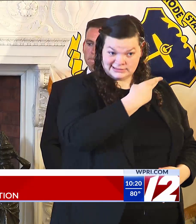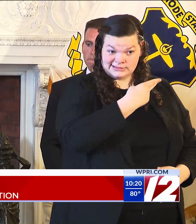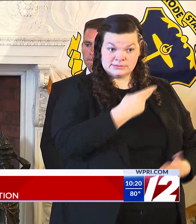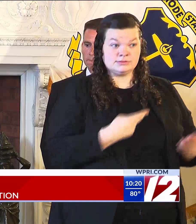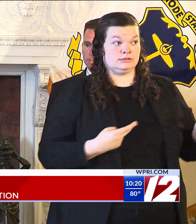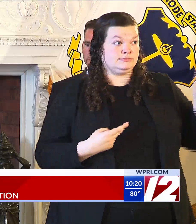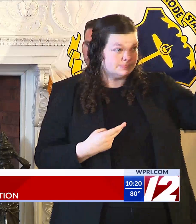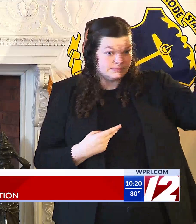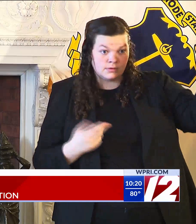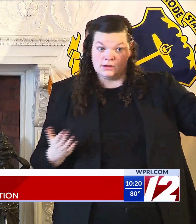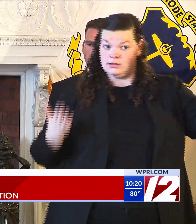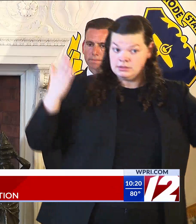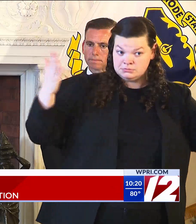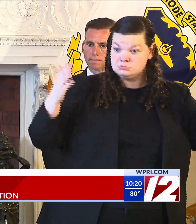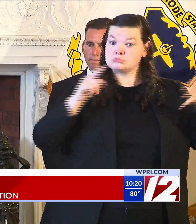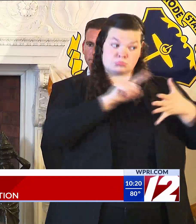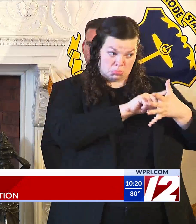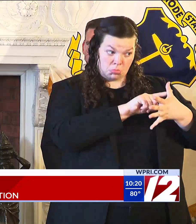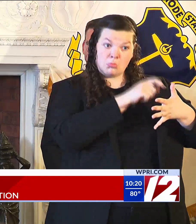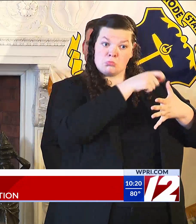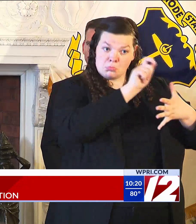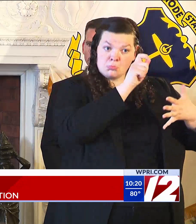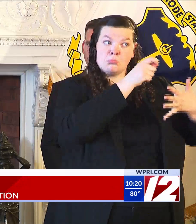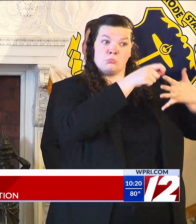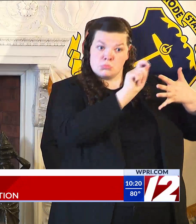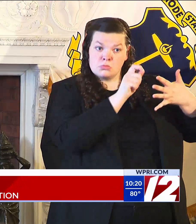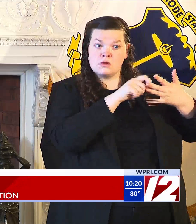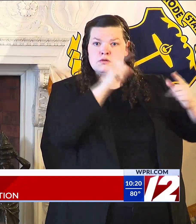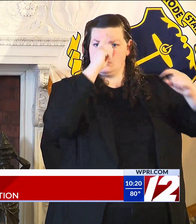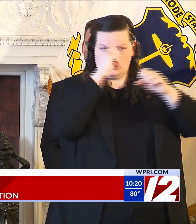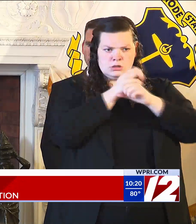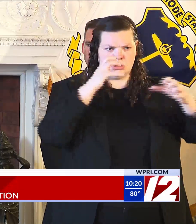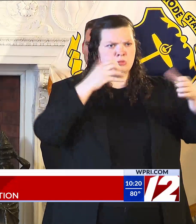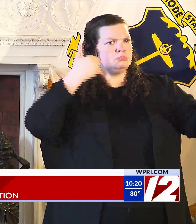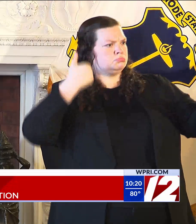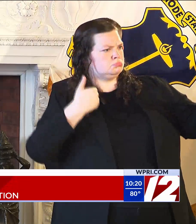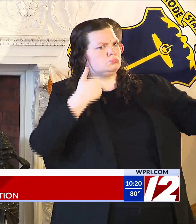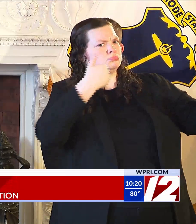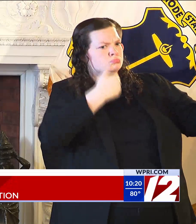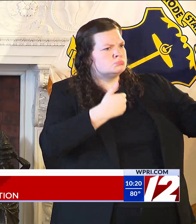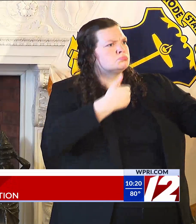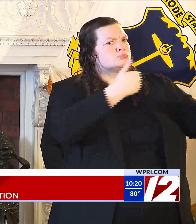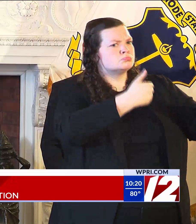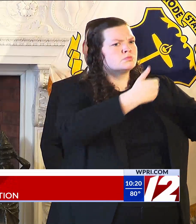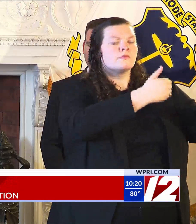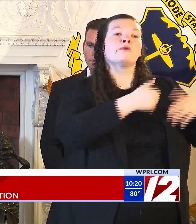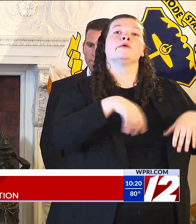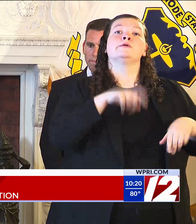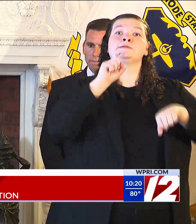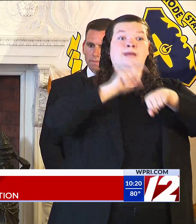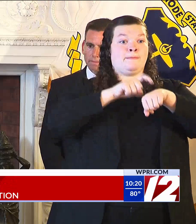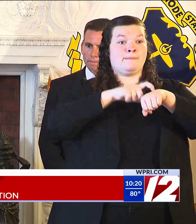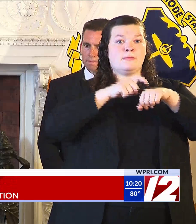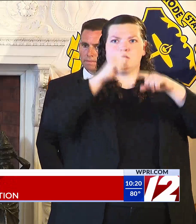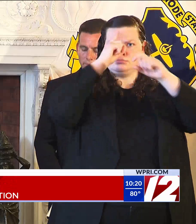dates we set out to hit, leading up to and including today's award announcement.